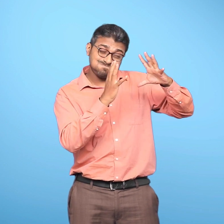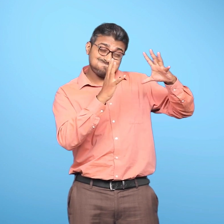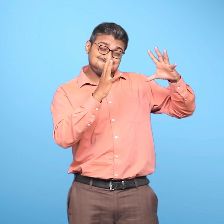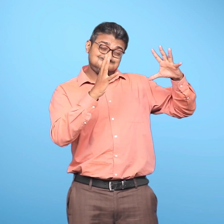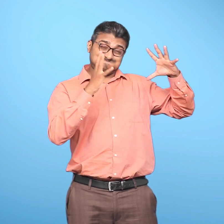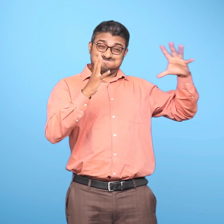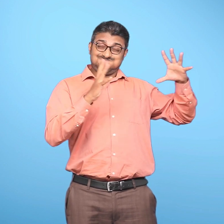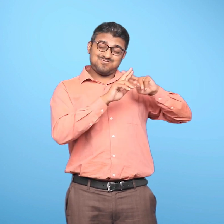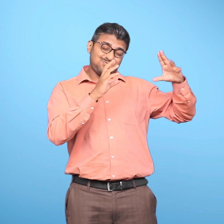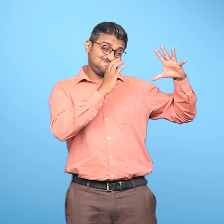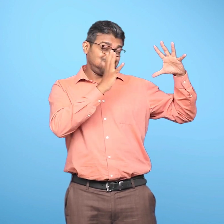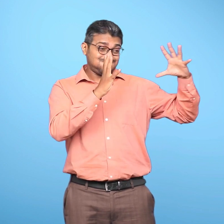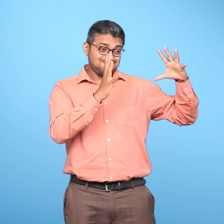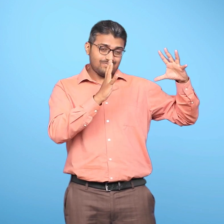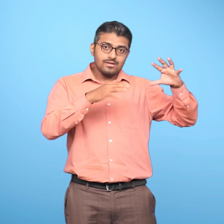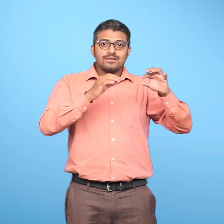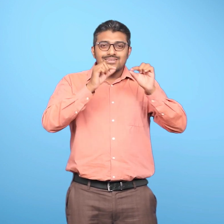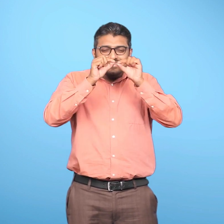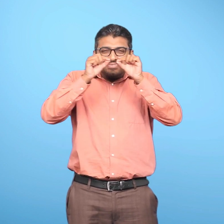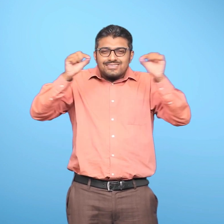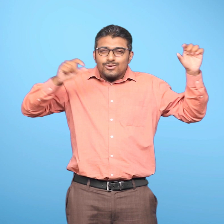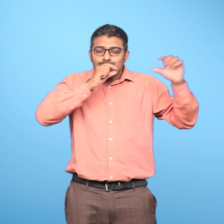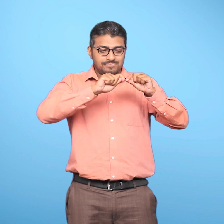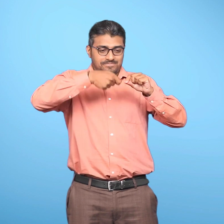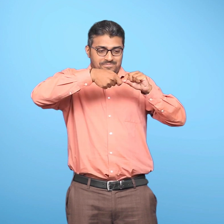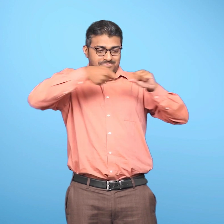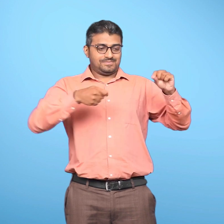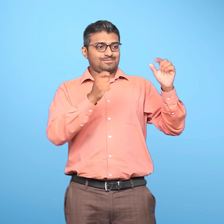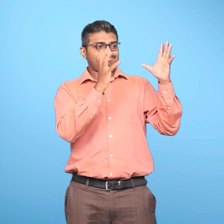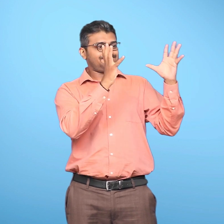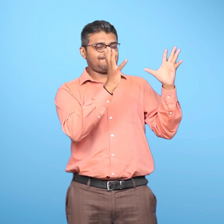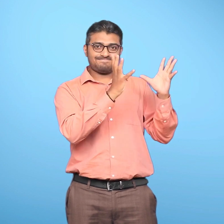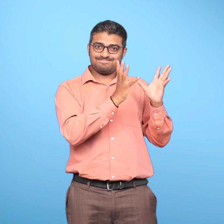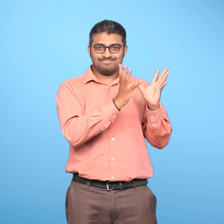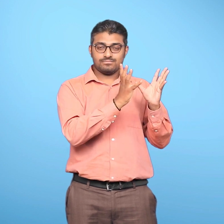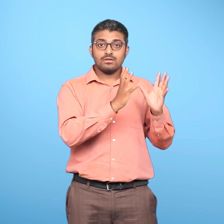tie its mouth with a string tightly. Prick it with the pointed tip of your pencil.